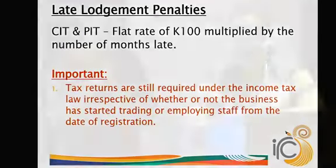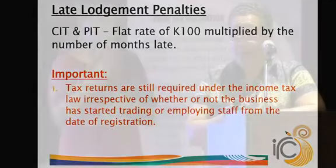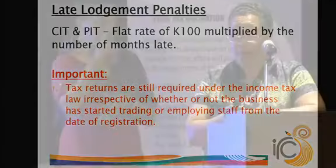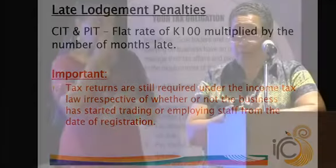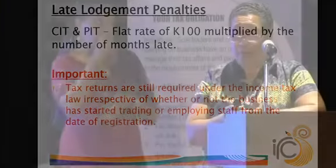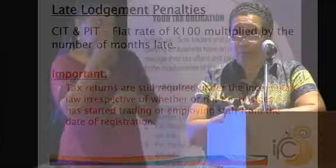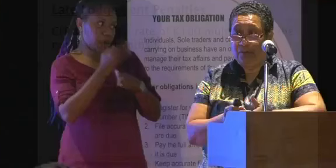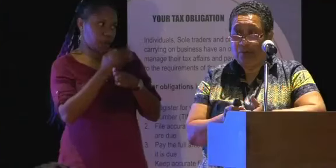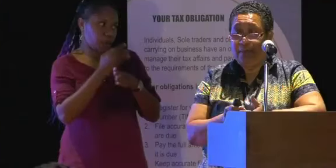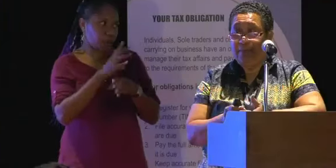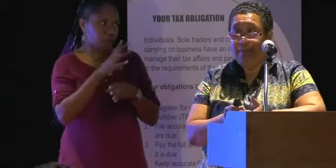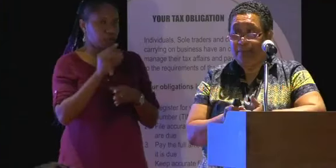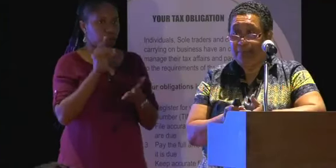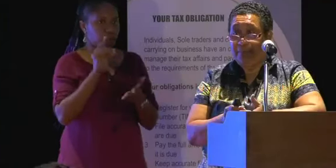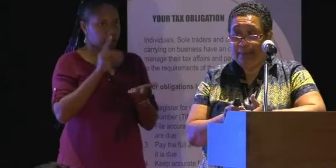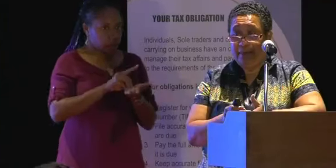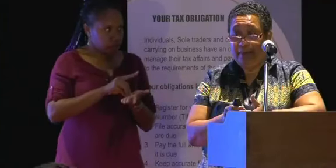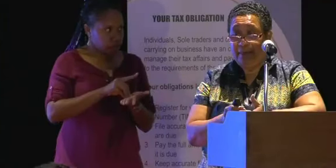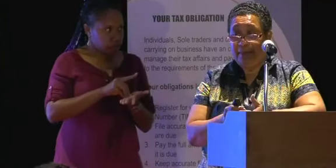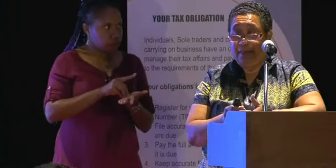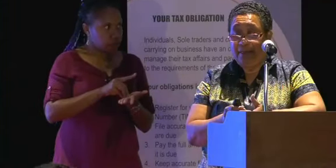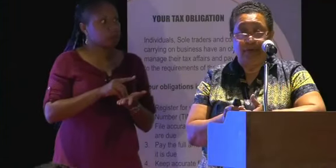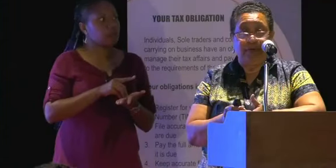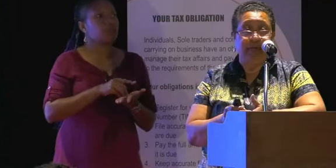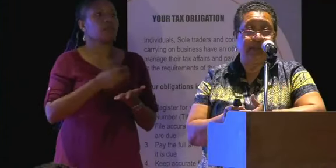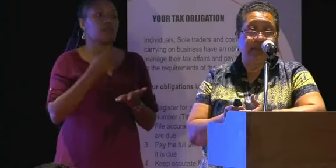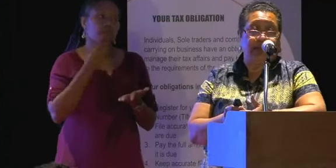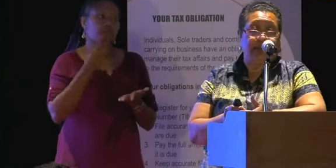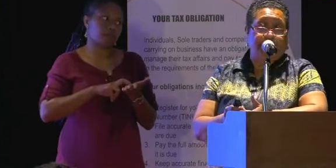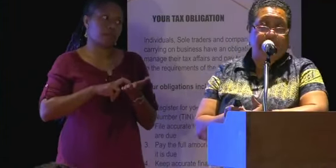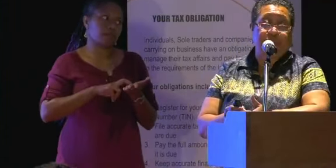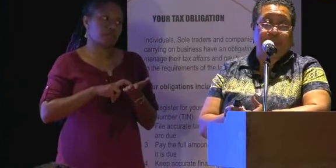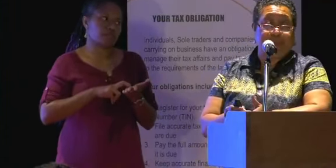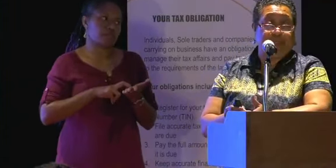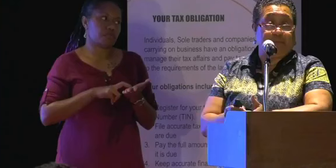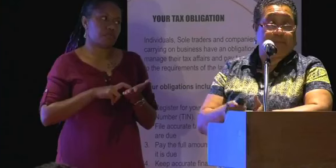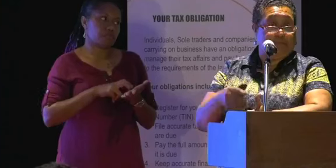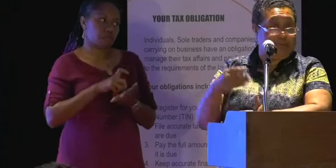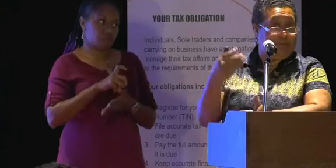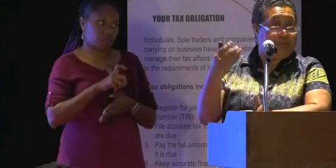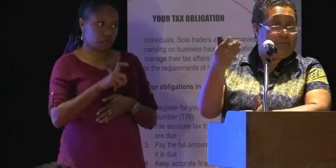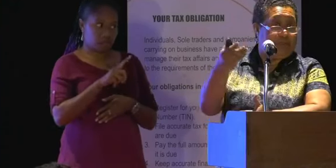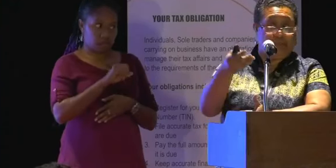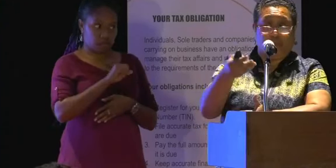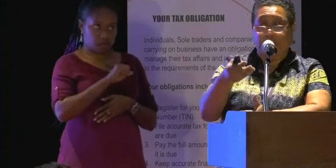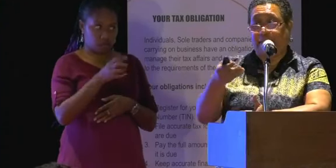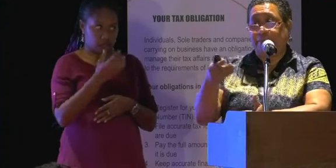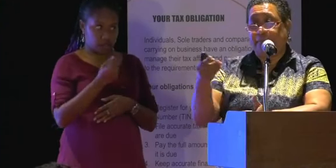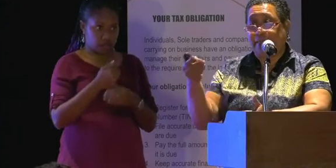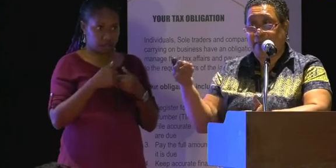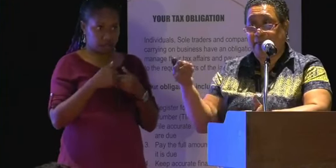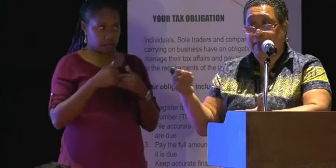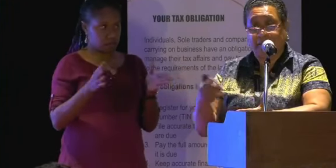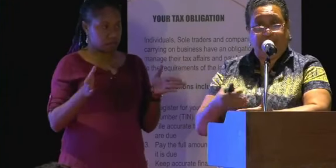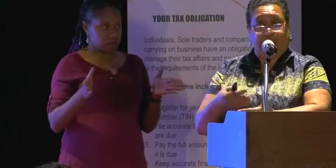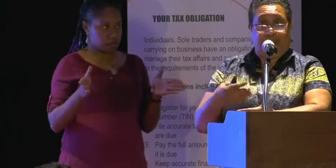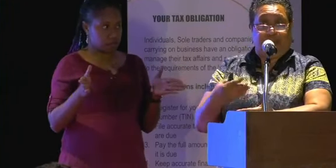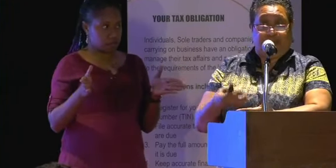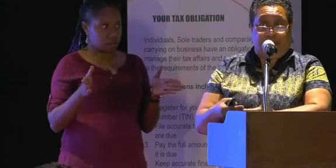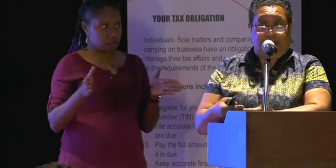registration. So what does that mean? If you haven't started operations yet, but you've already registered with IPA